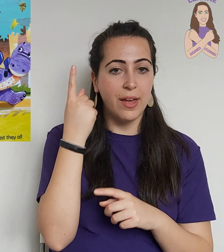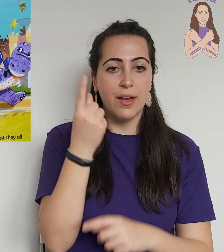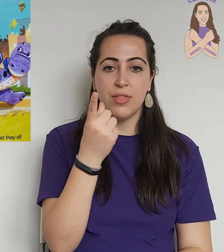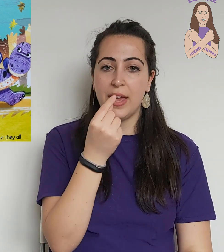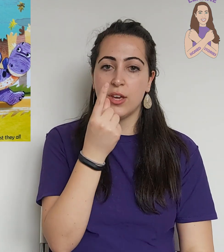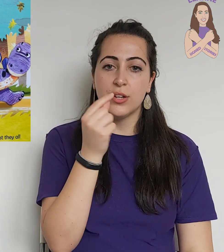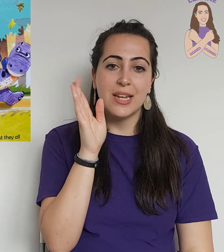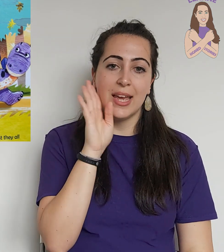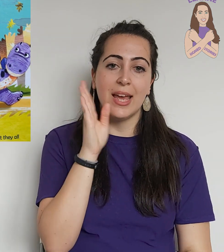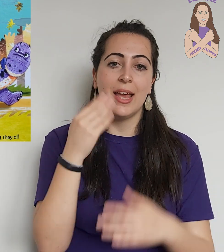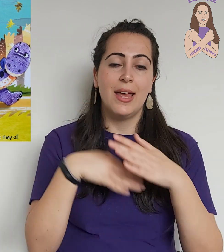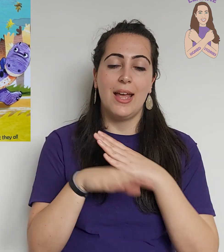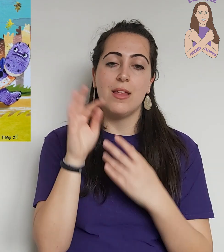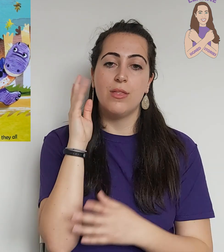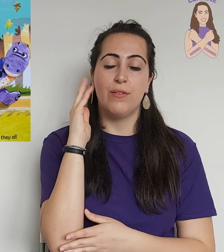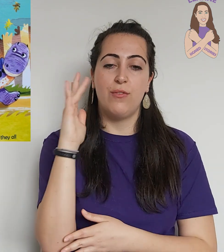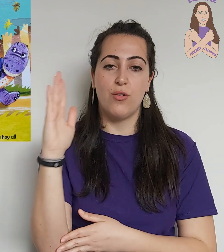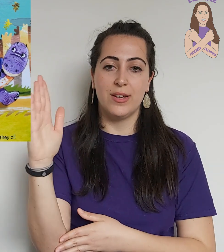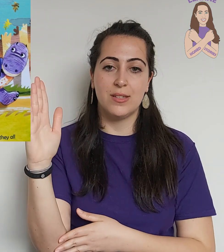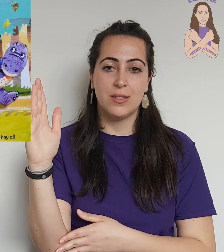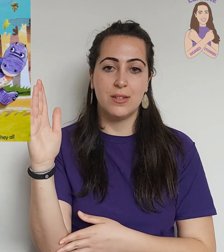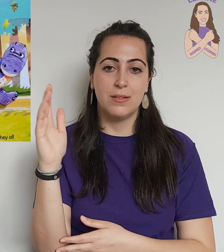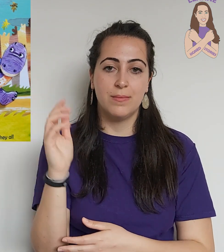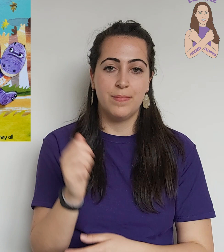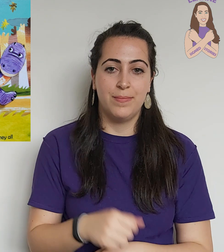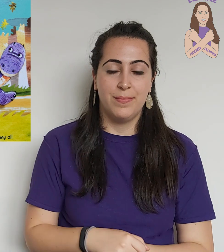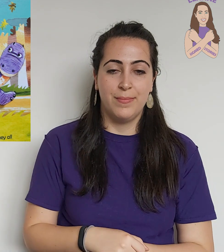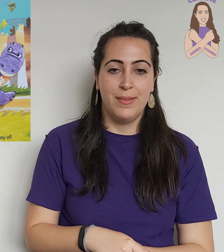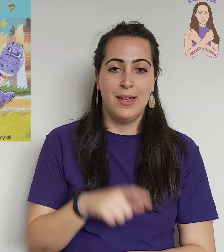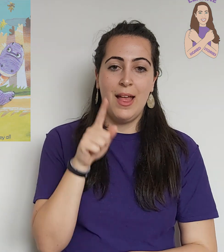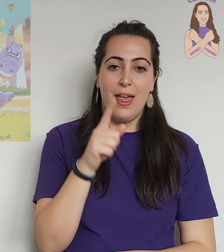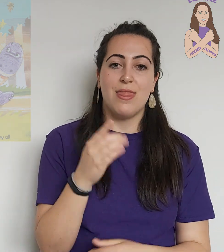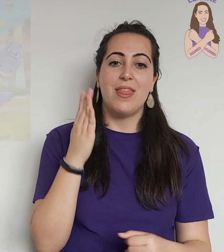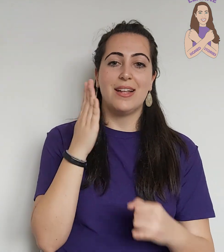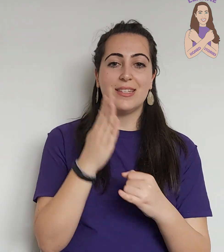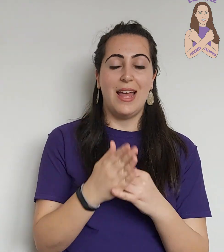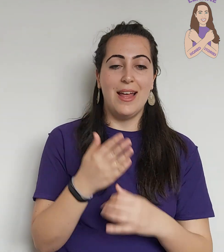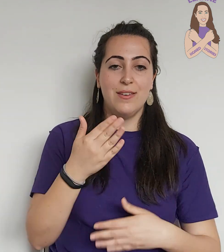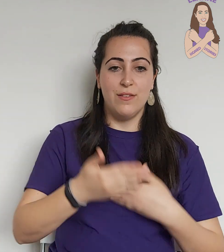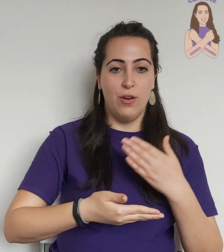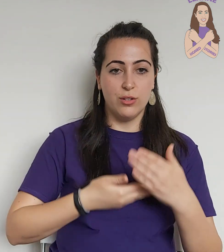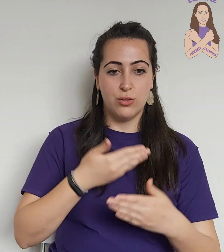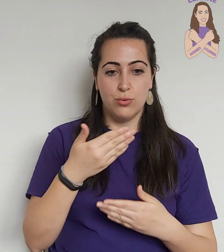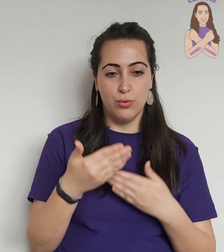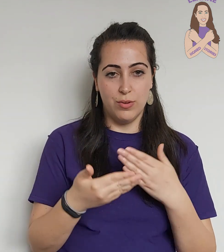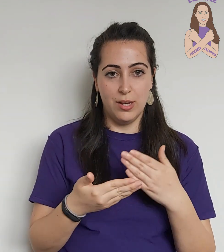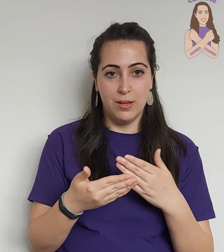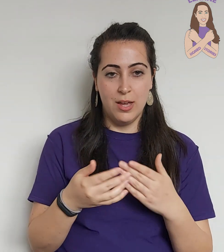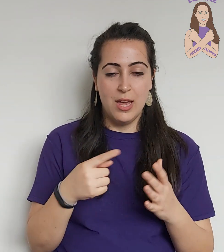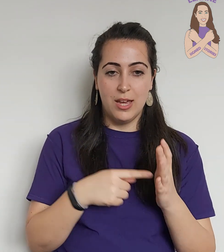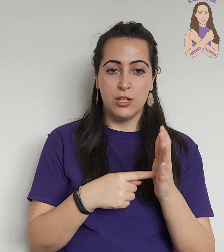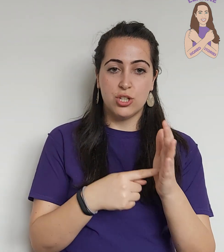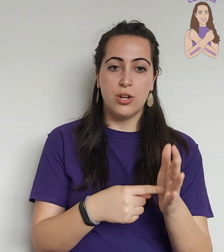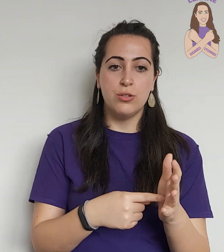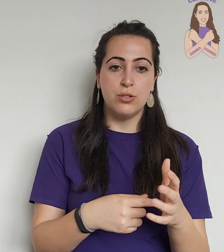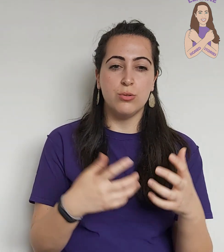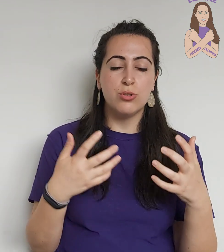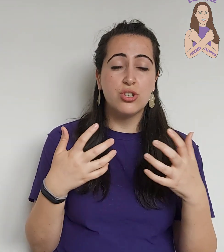they could hear in the forest? And that's the end of our story. It shows you just